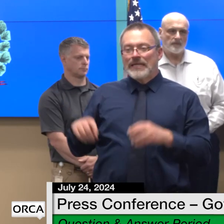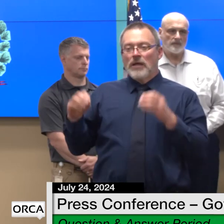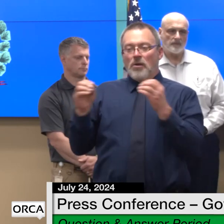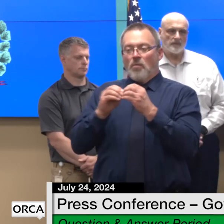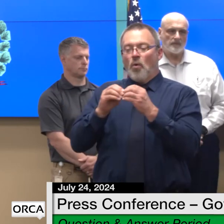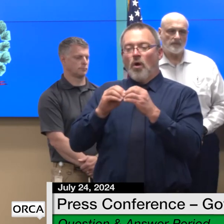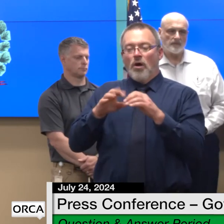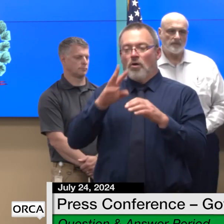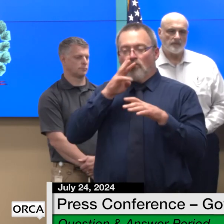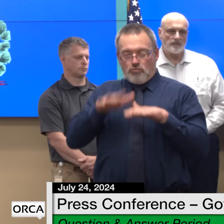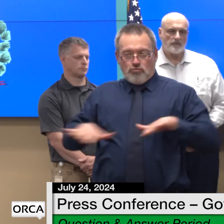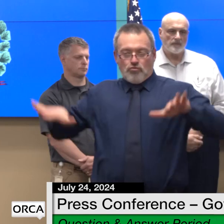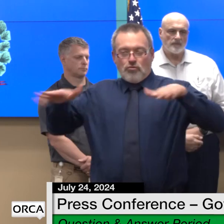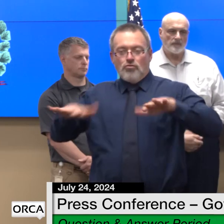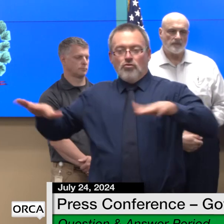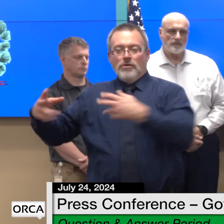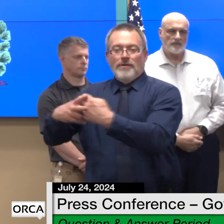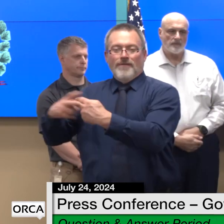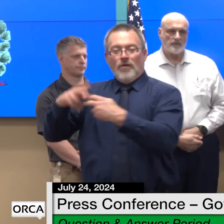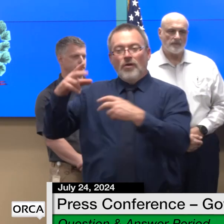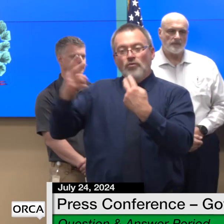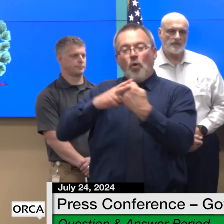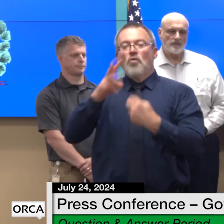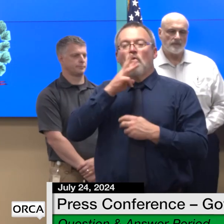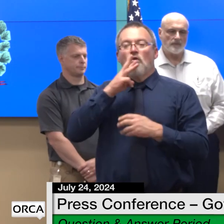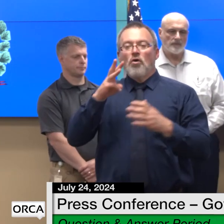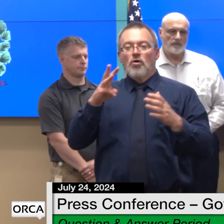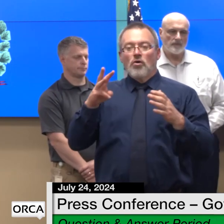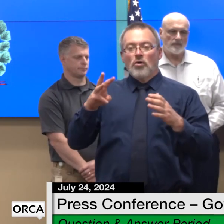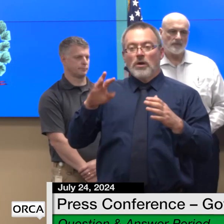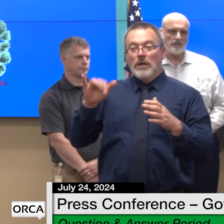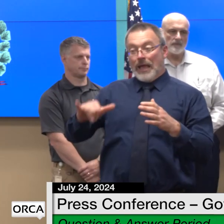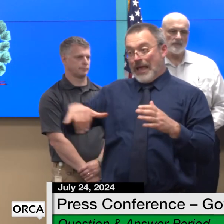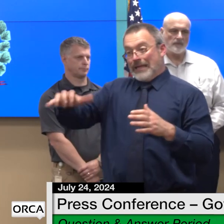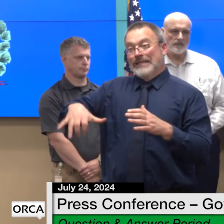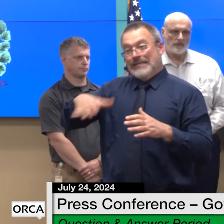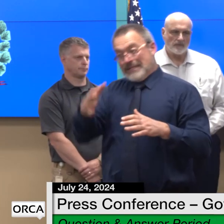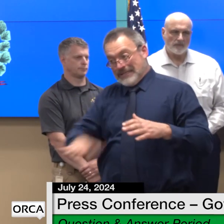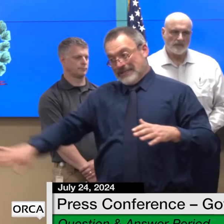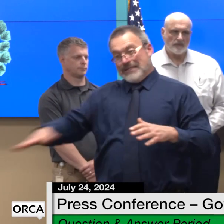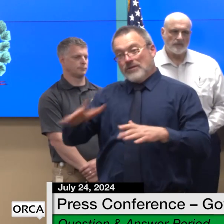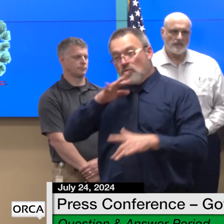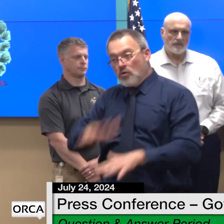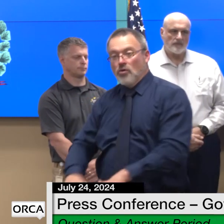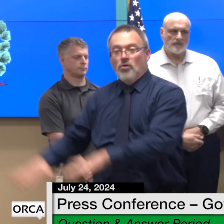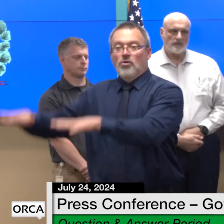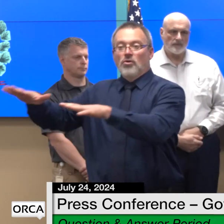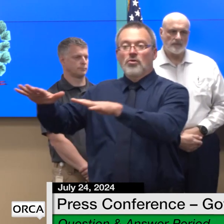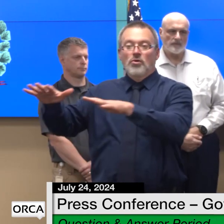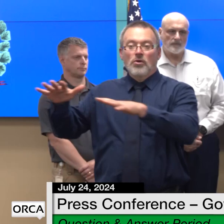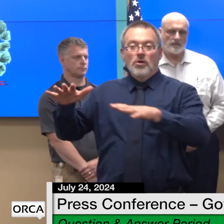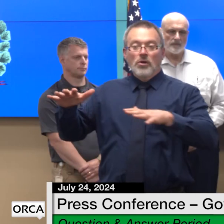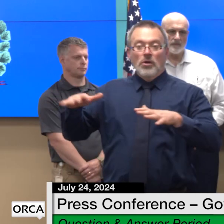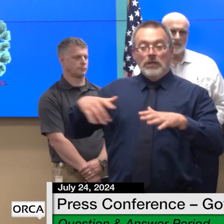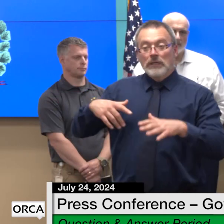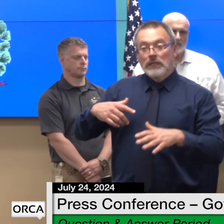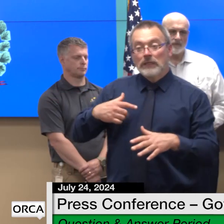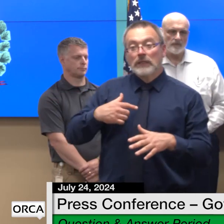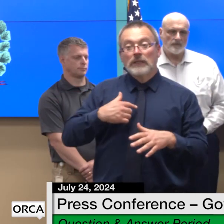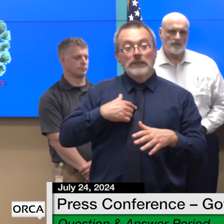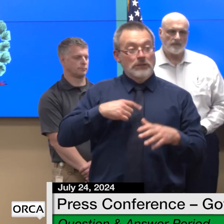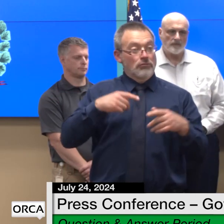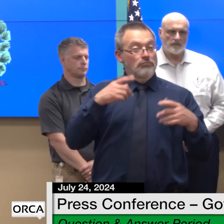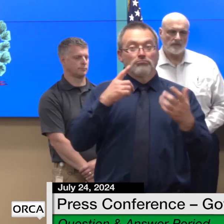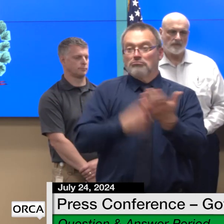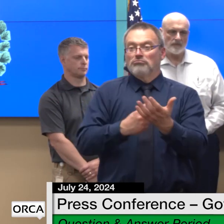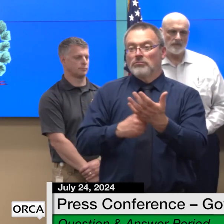capacity. They might think it needs to go down. I would argue that once you go down, it fills with water. If